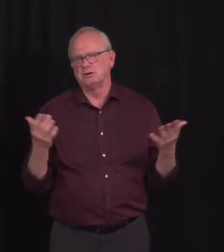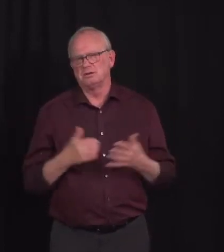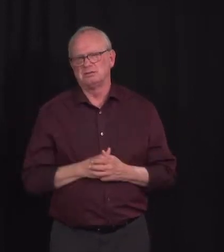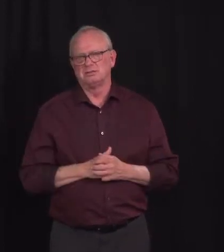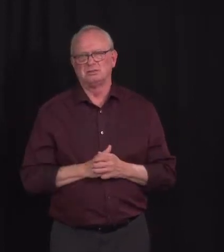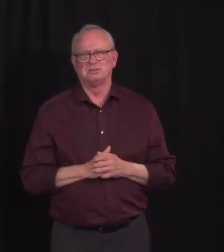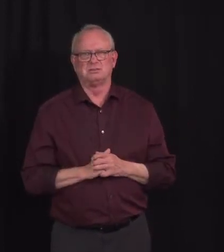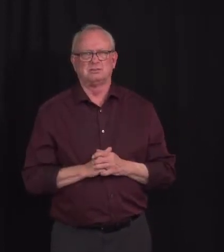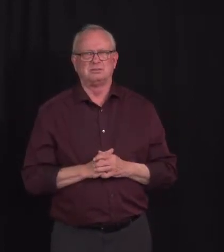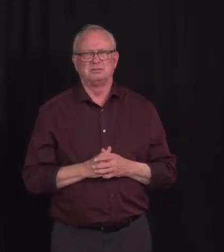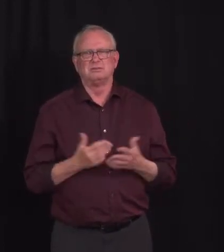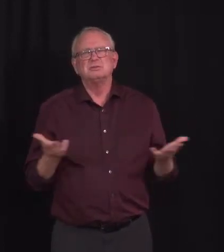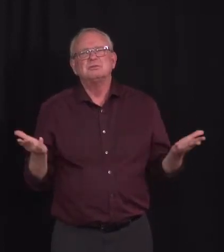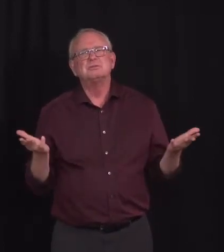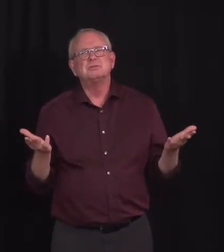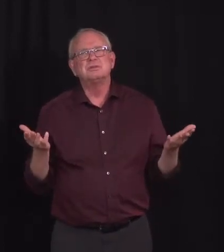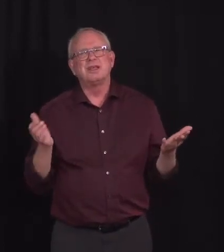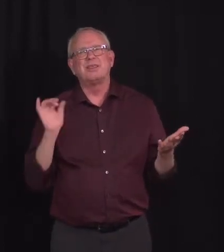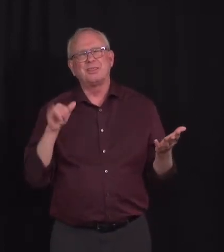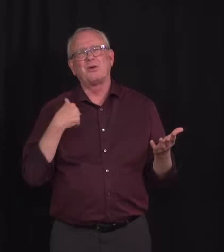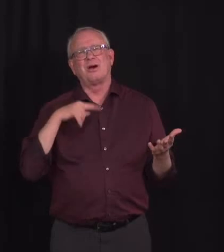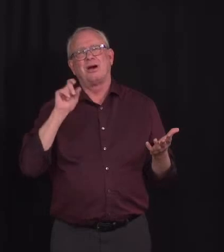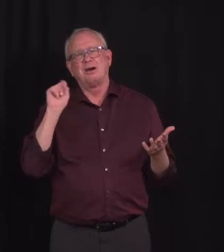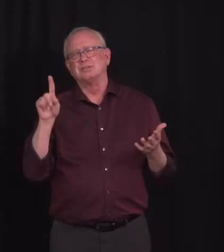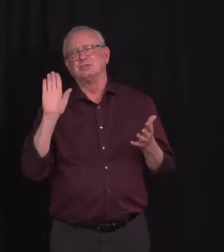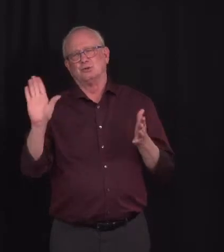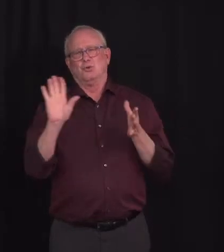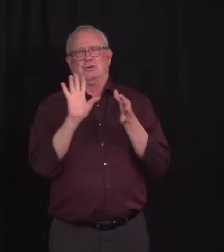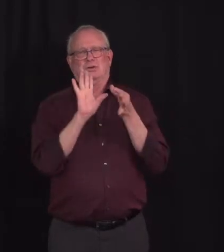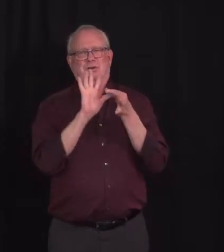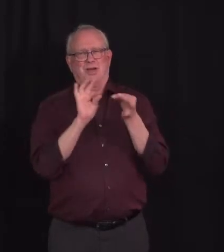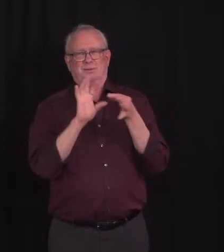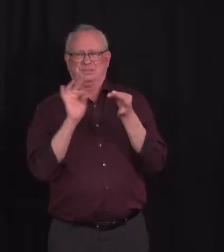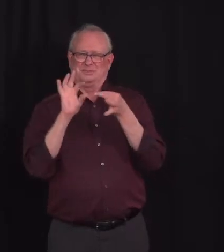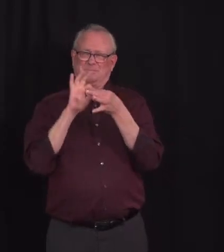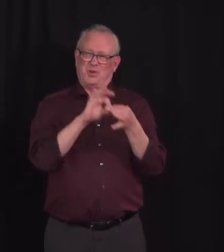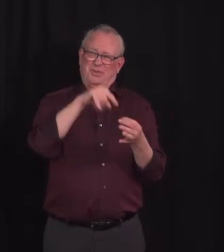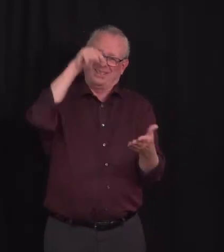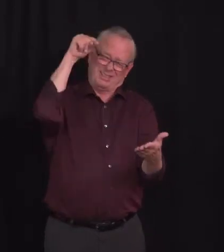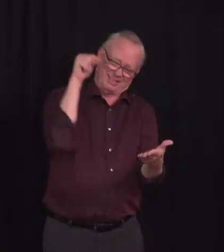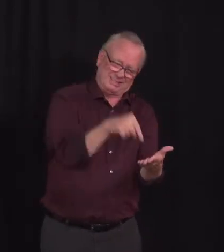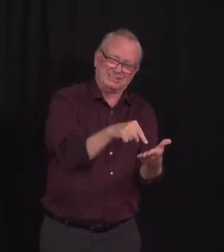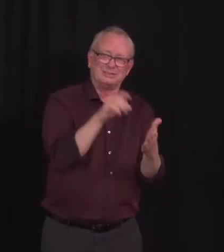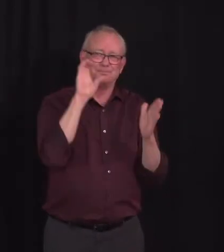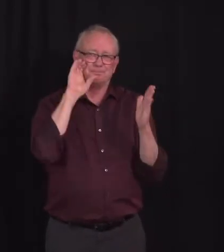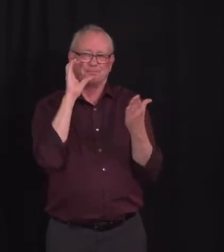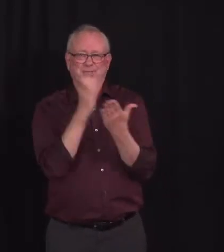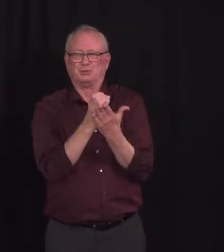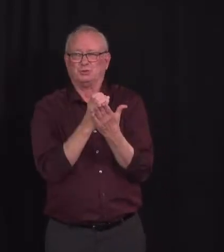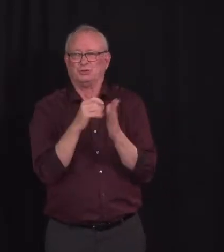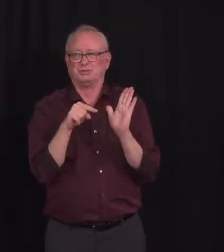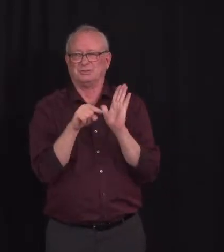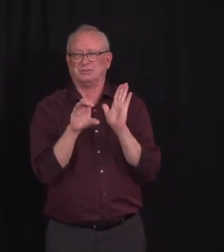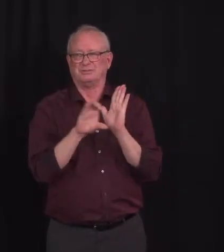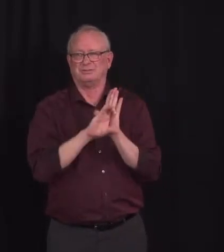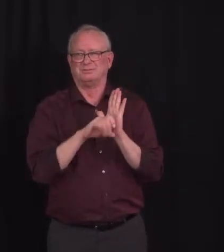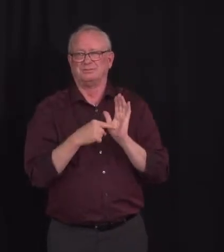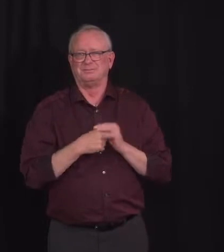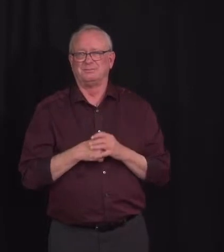to say about what was in the picture as it relates to getting the rest of us who are